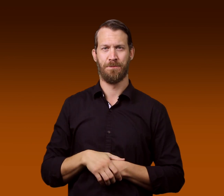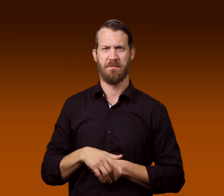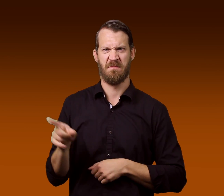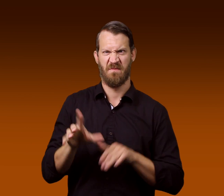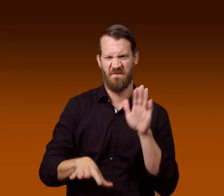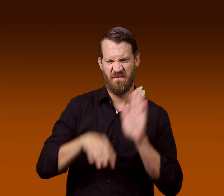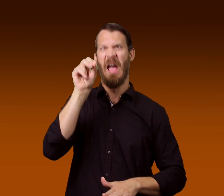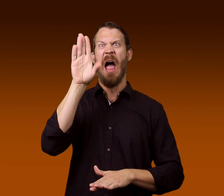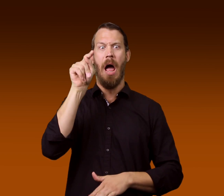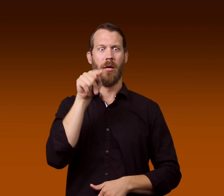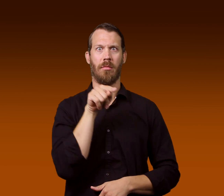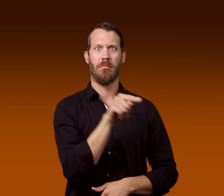broom.